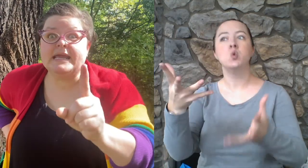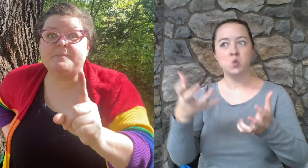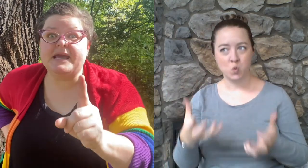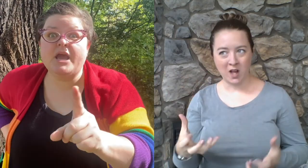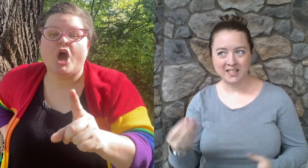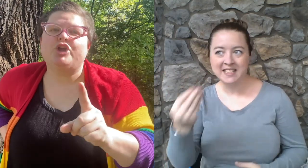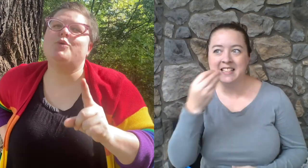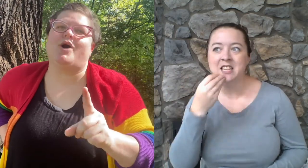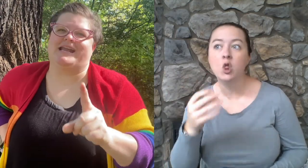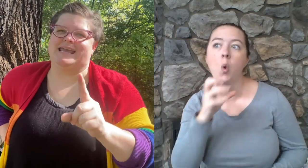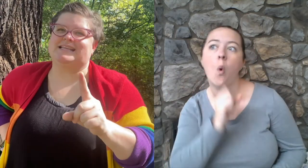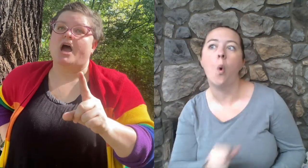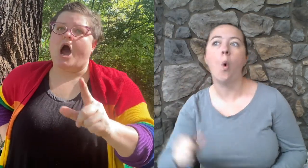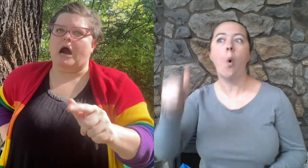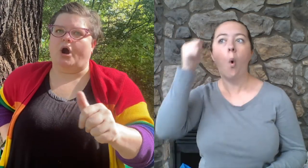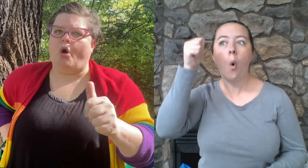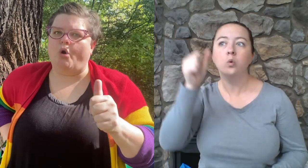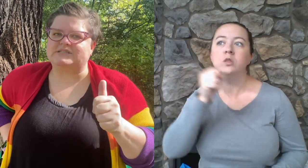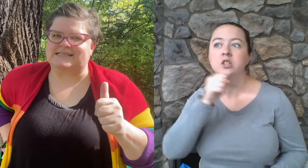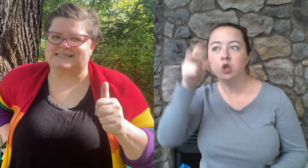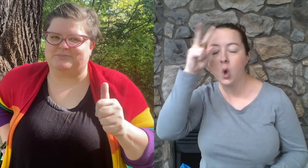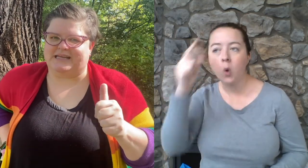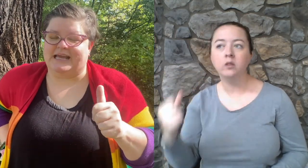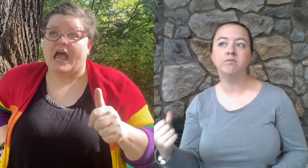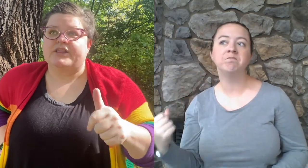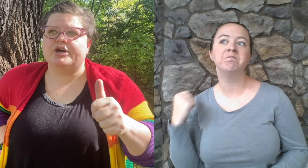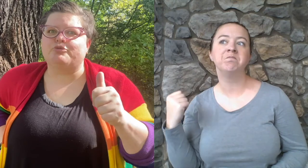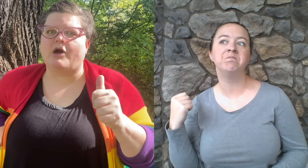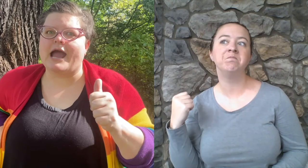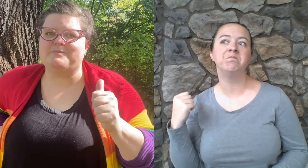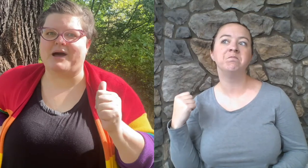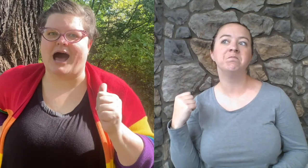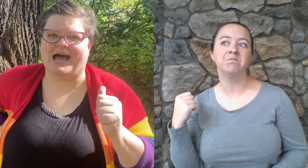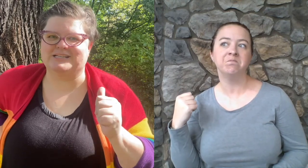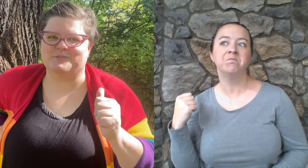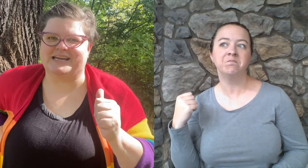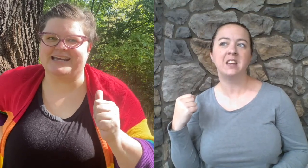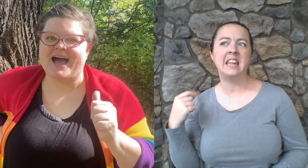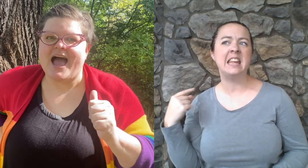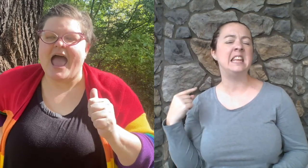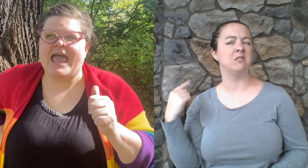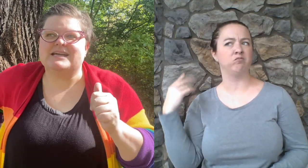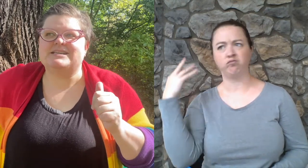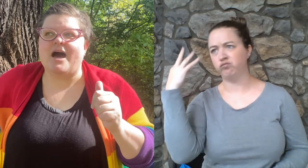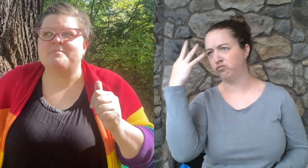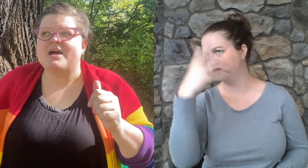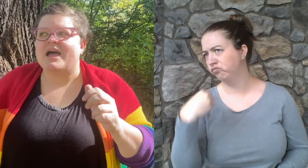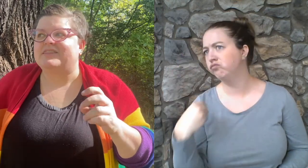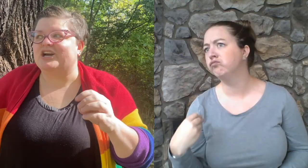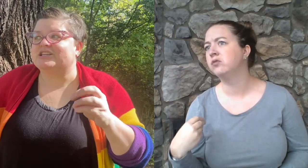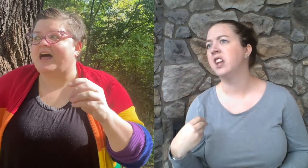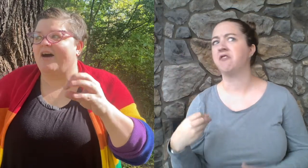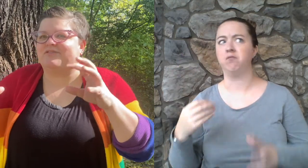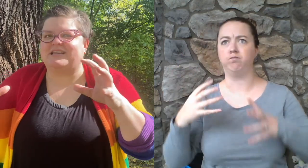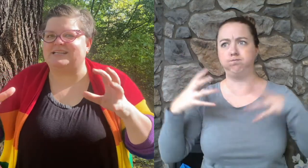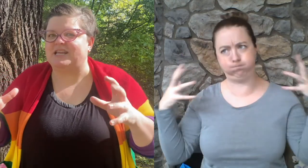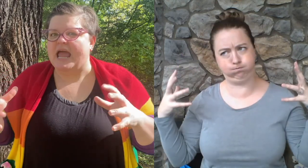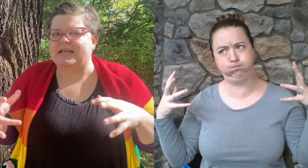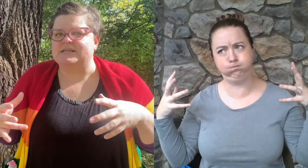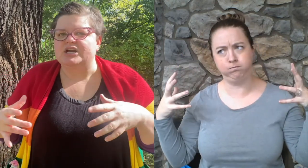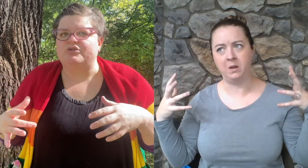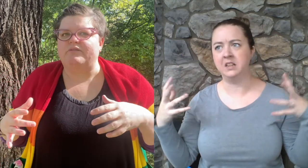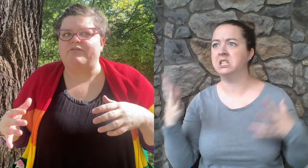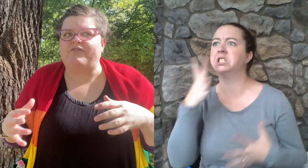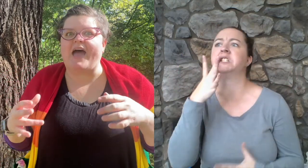want to eat me. You want to eat our oldest sibling. They're right behind me. And they're lovely